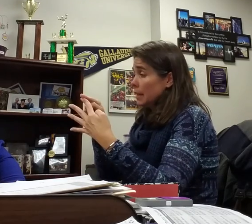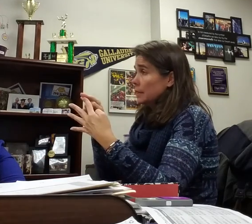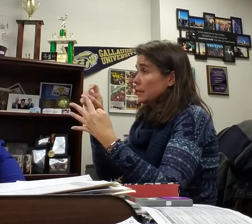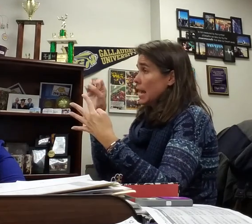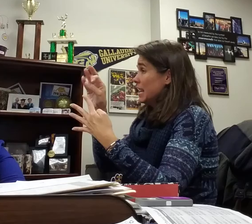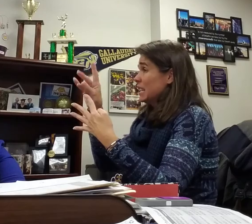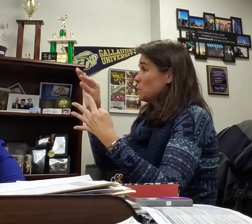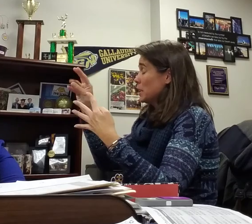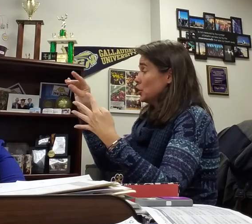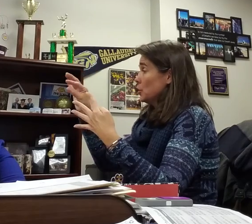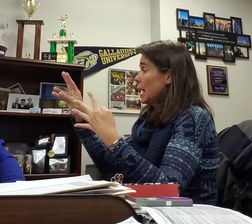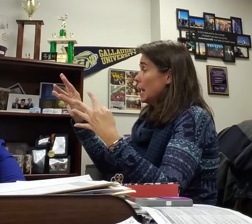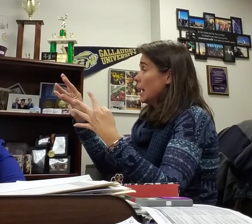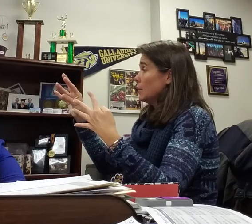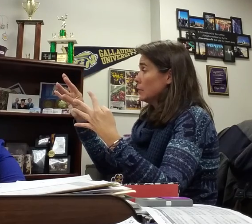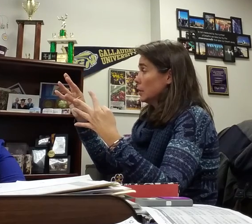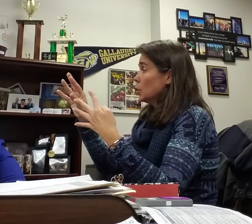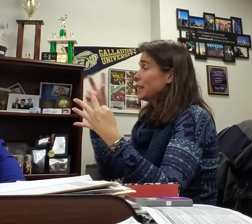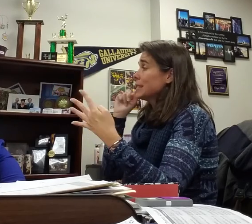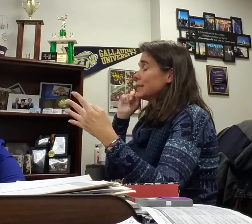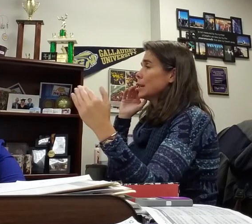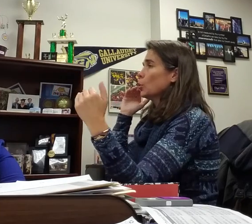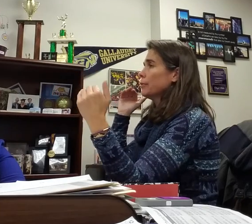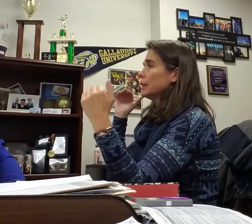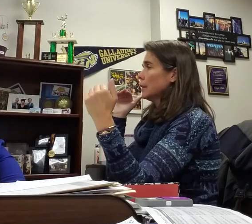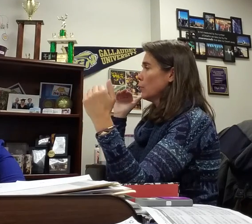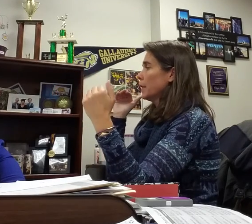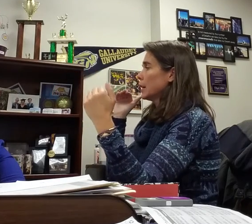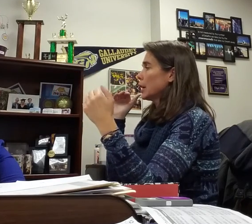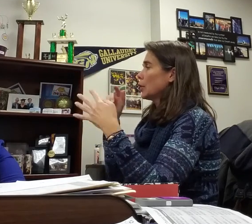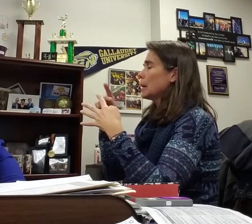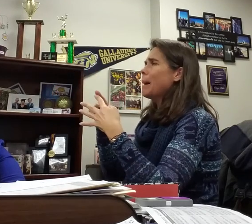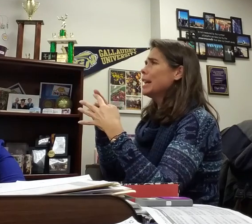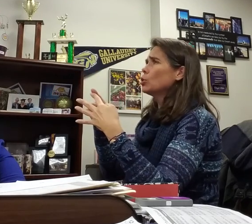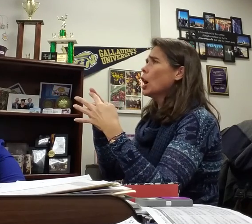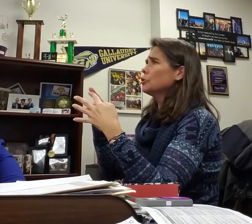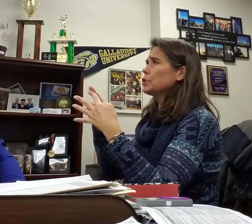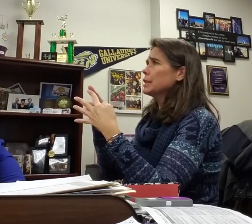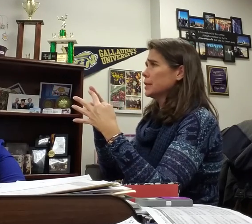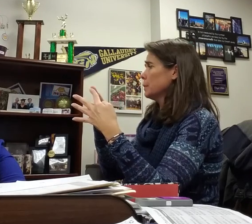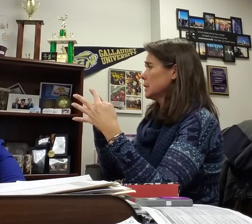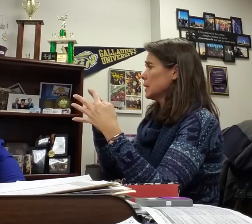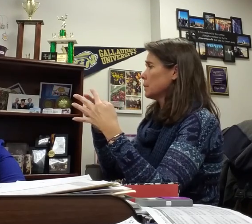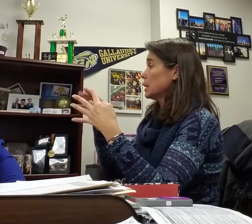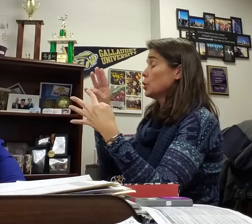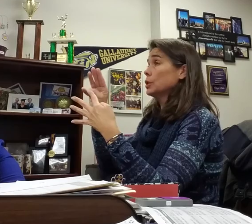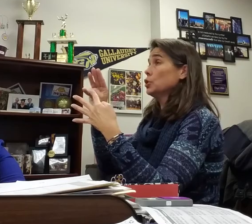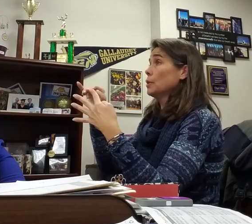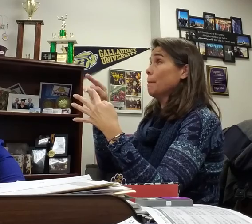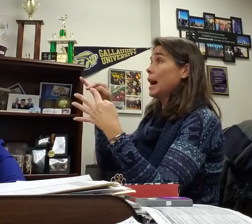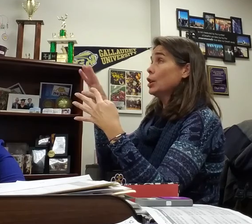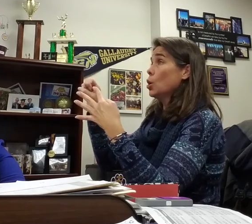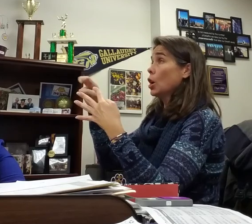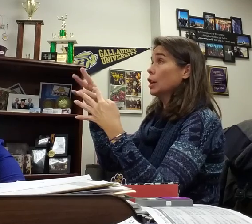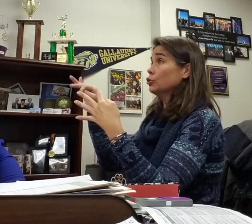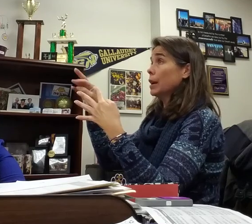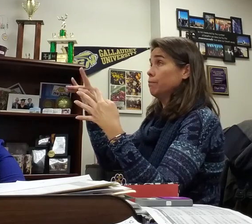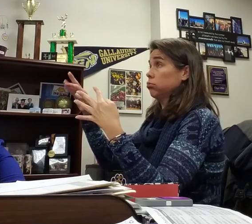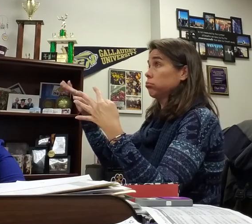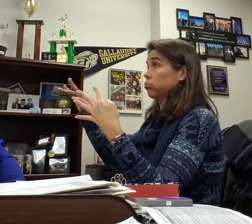this and get as much as you can out, because that's the equivalent of what they're hearing. Mitochondria something something. You could do the mitochondria